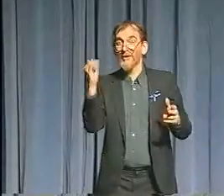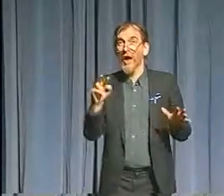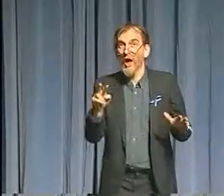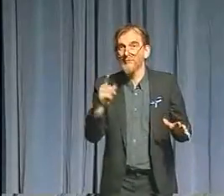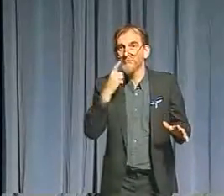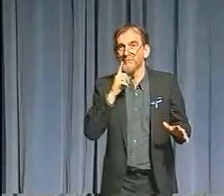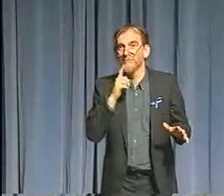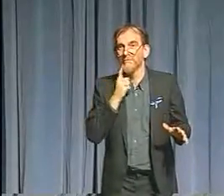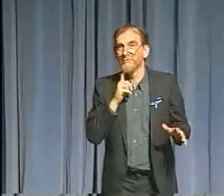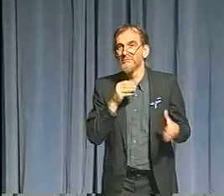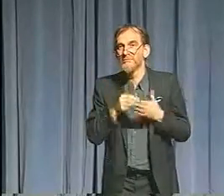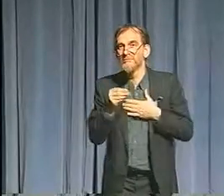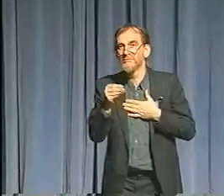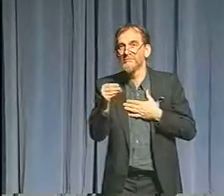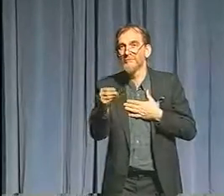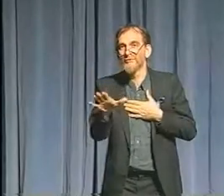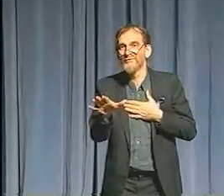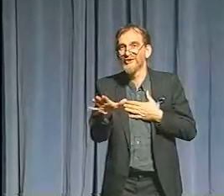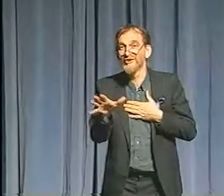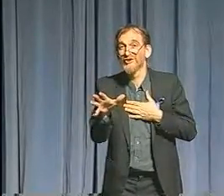And when I saw this image, it made me weep.